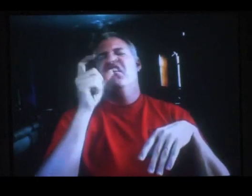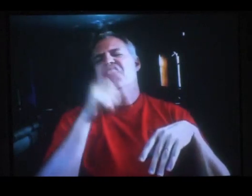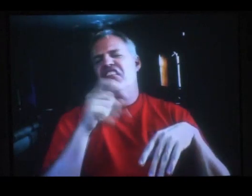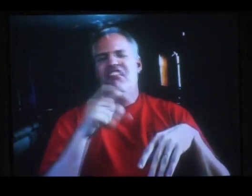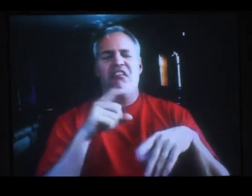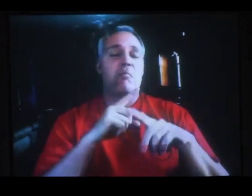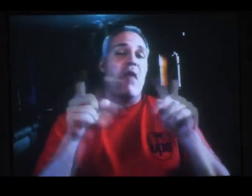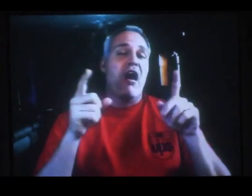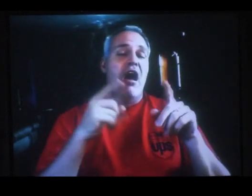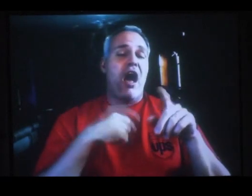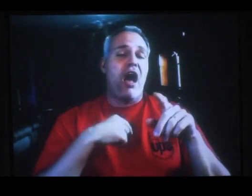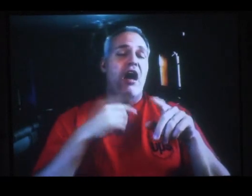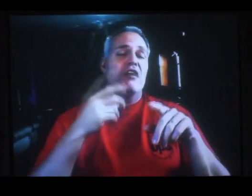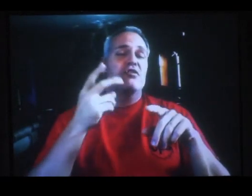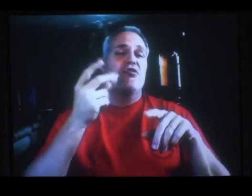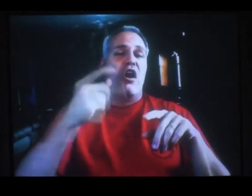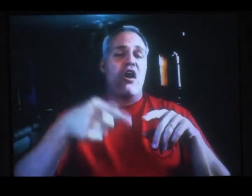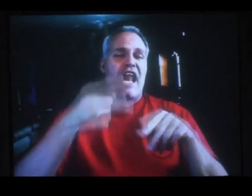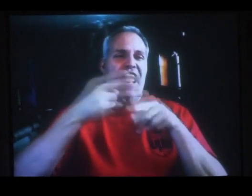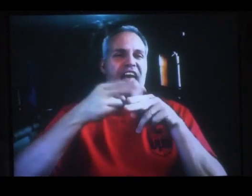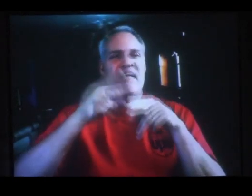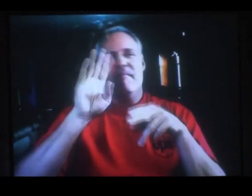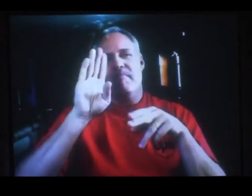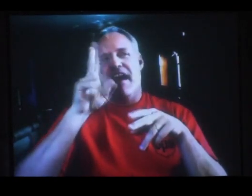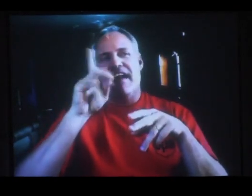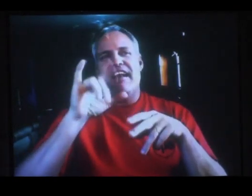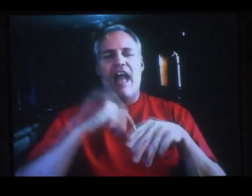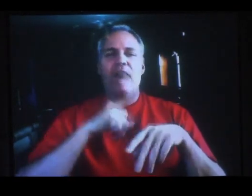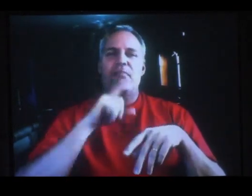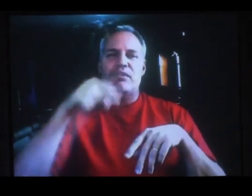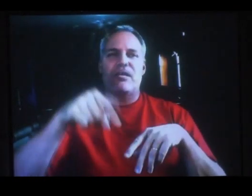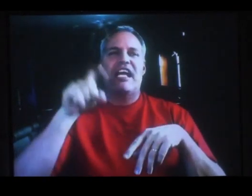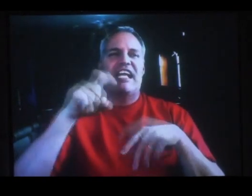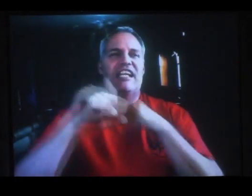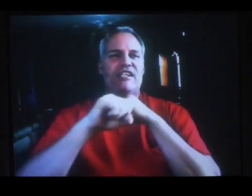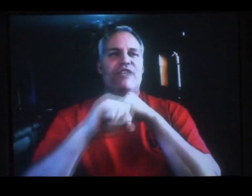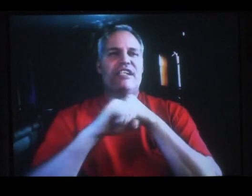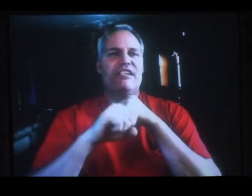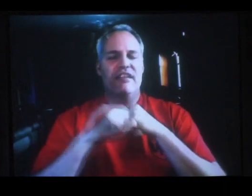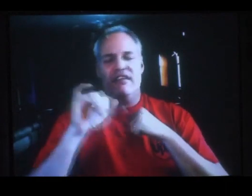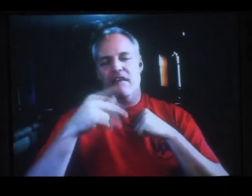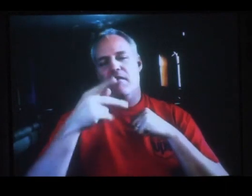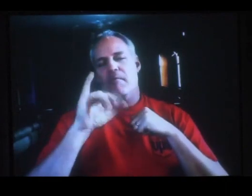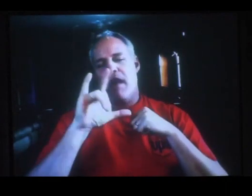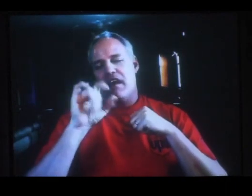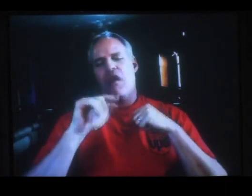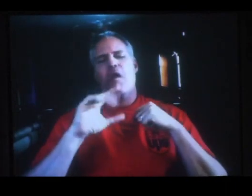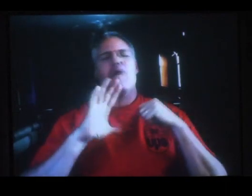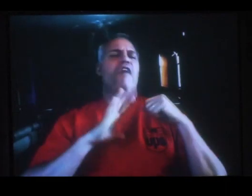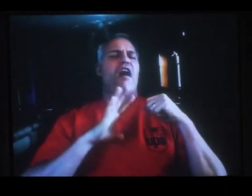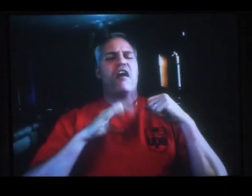woman says, oh, I don't need to, but, I think the dog, he might need to go to the bathroom. And so